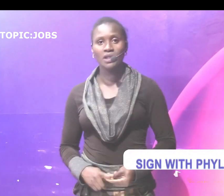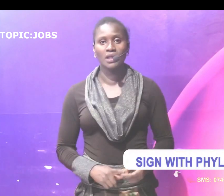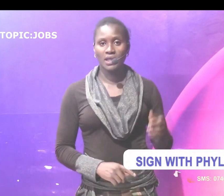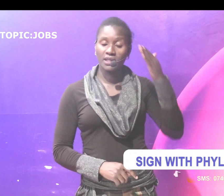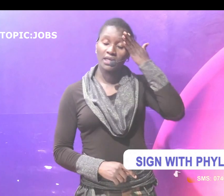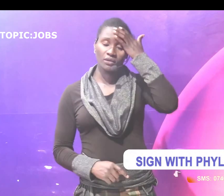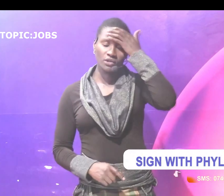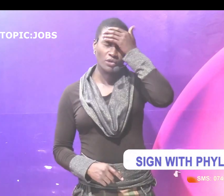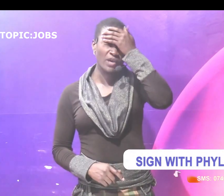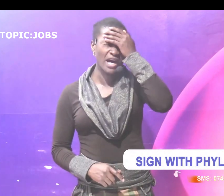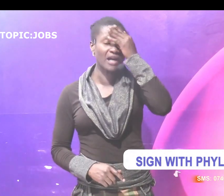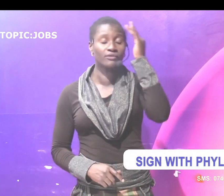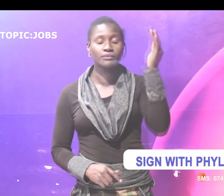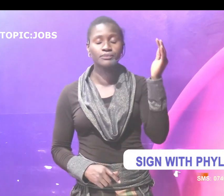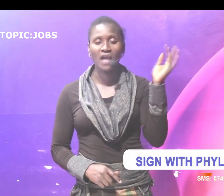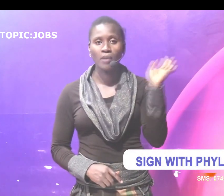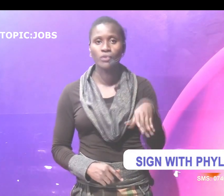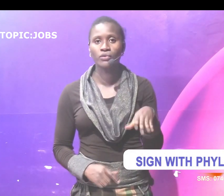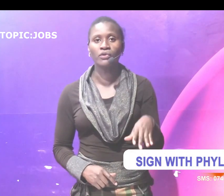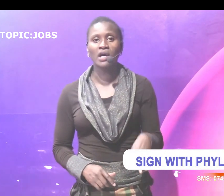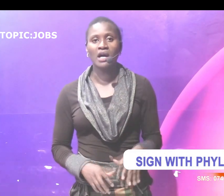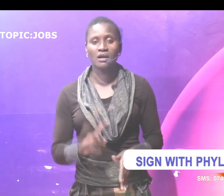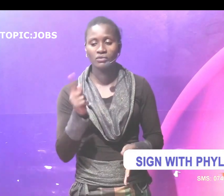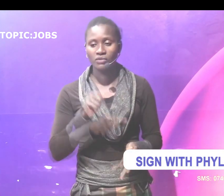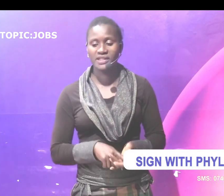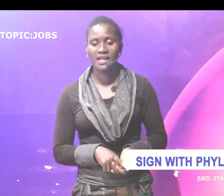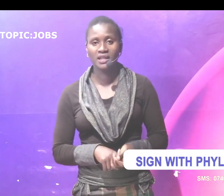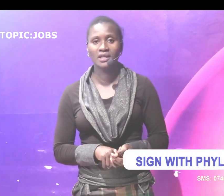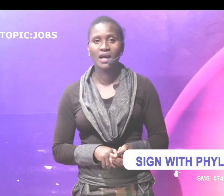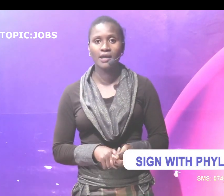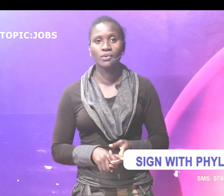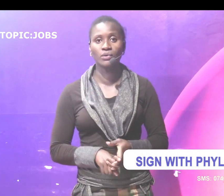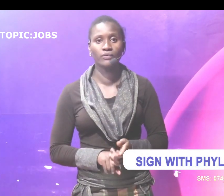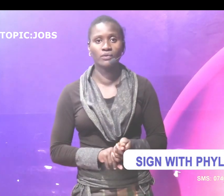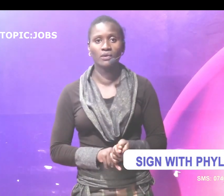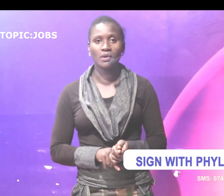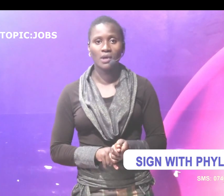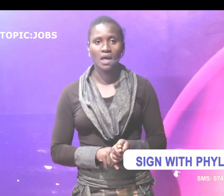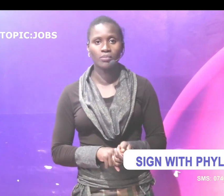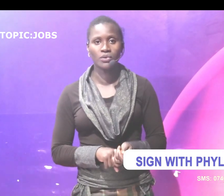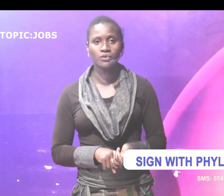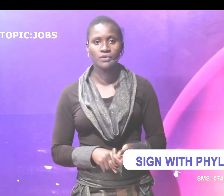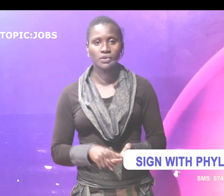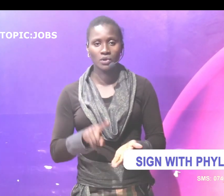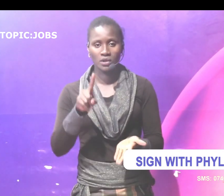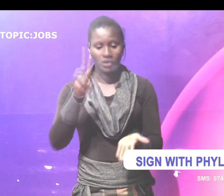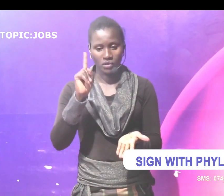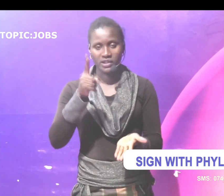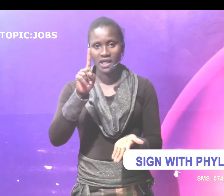And then also we have approve. How do we sign approve? So using an